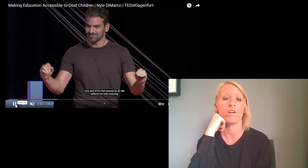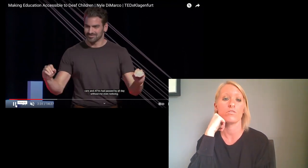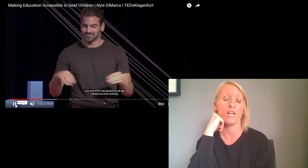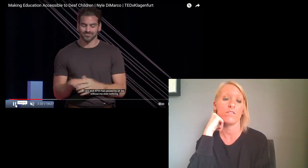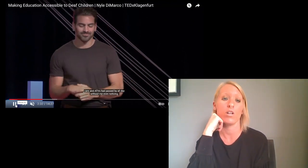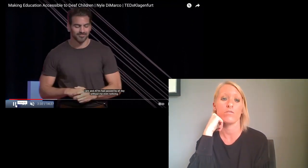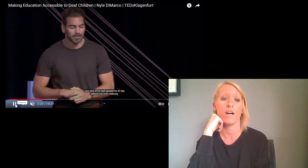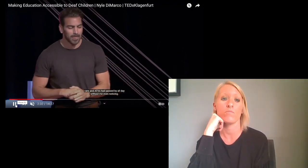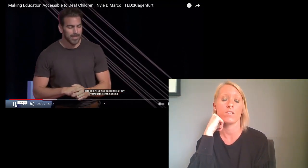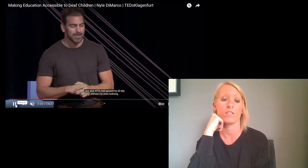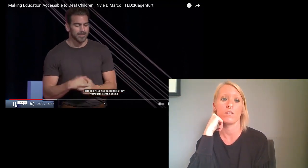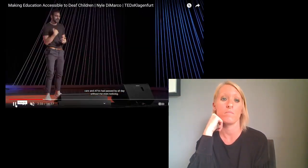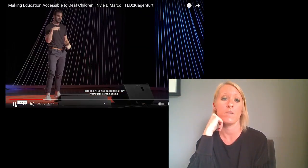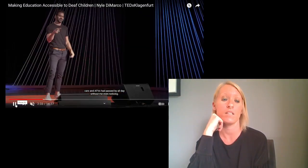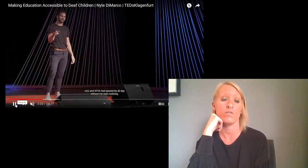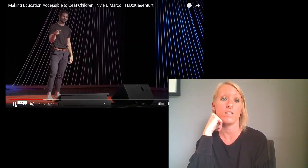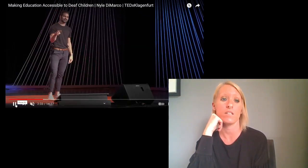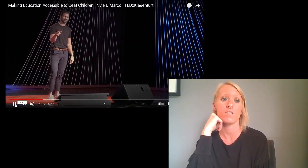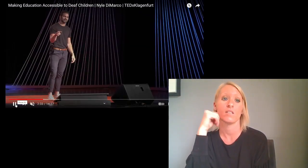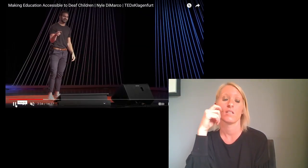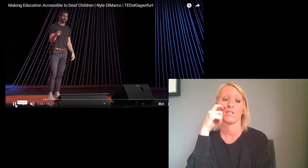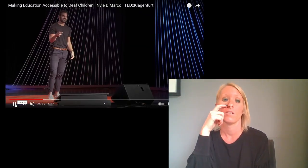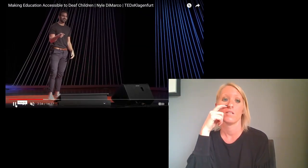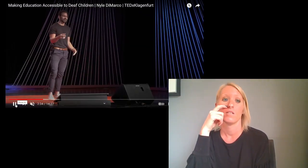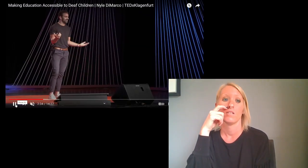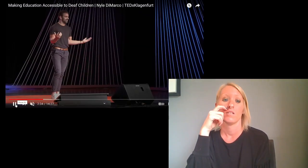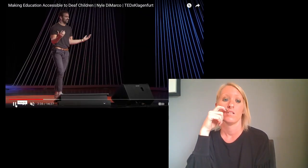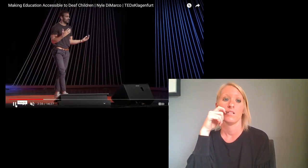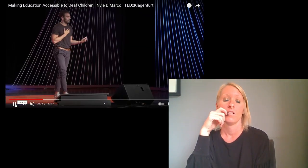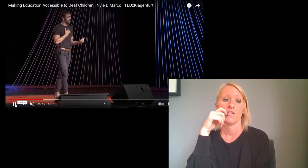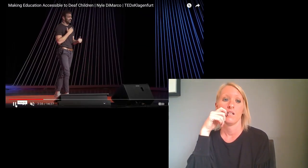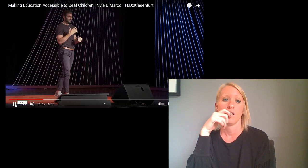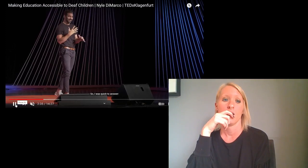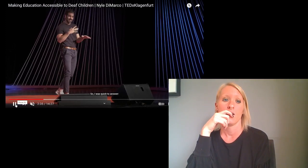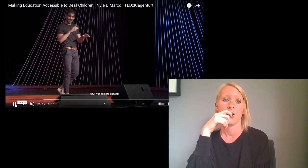ATVs that were driving all around with many noises.